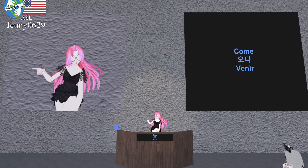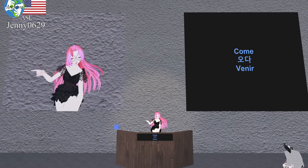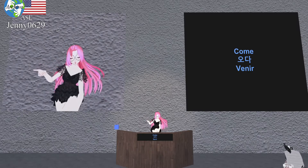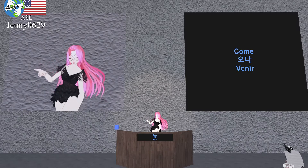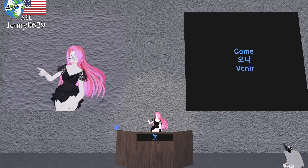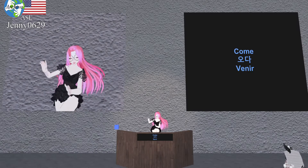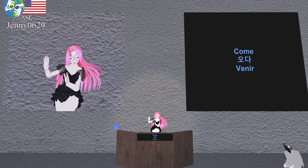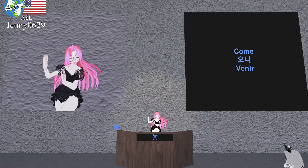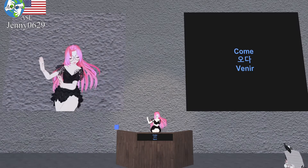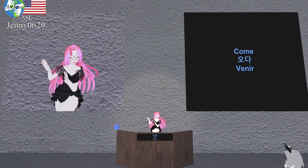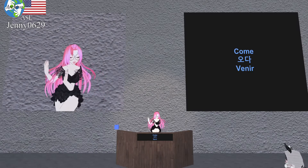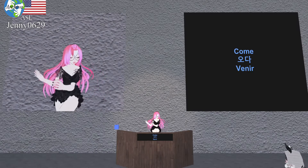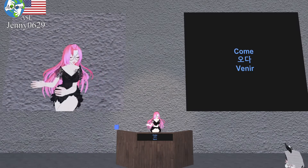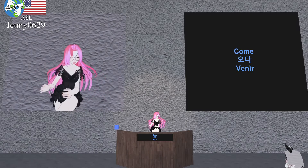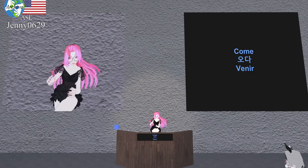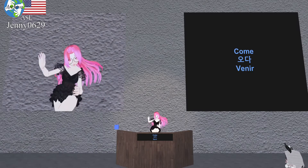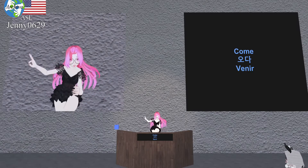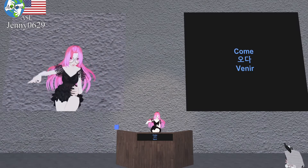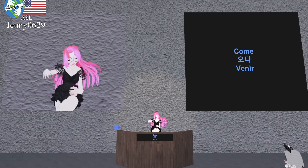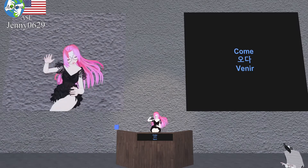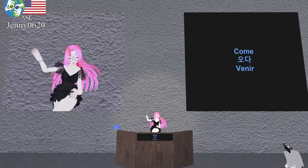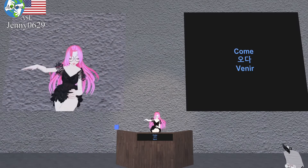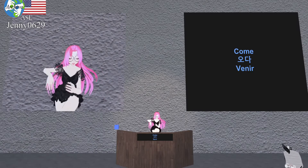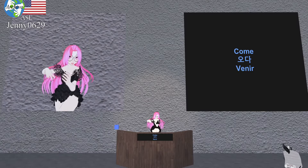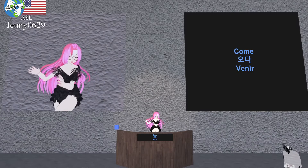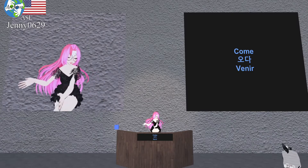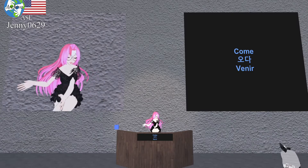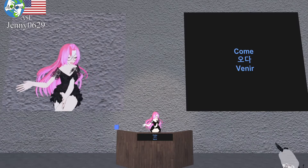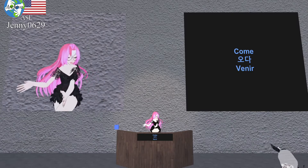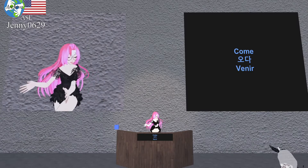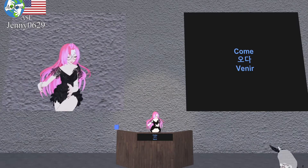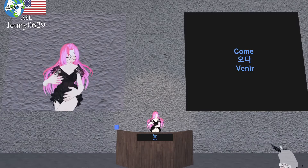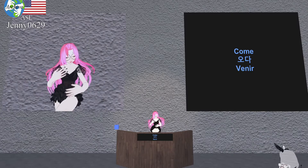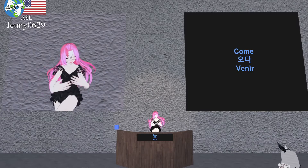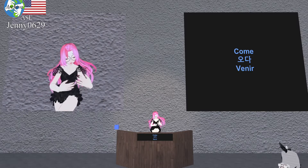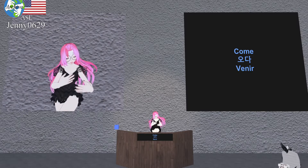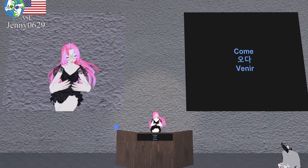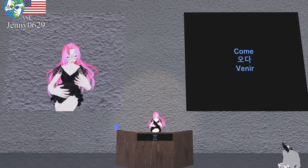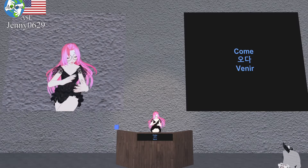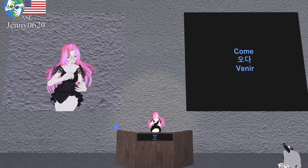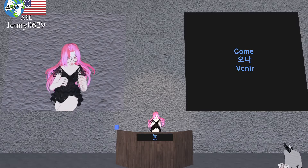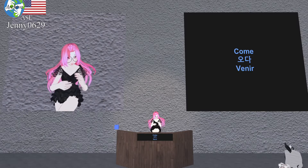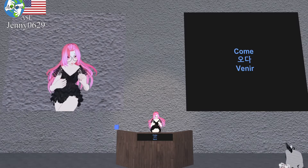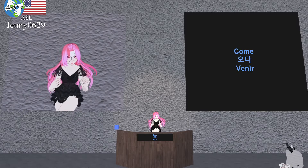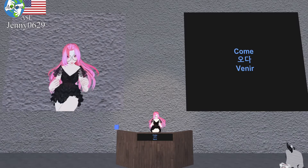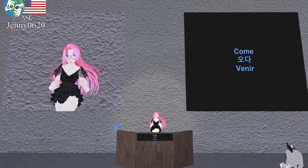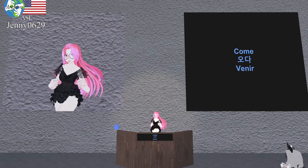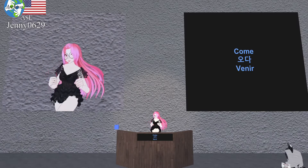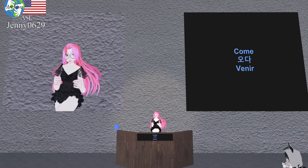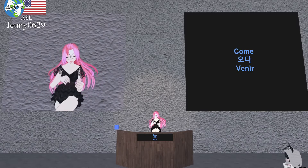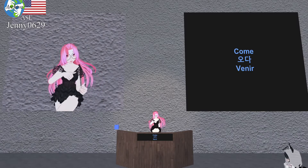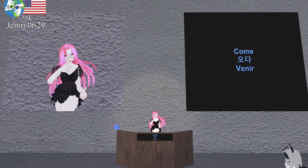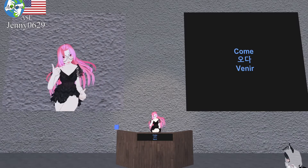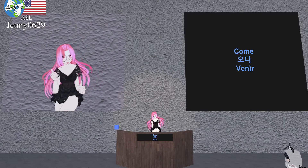point in this way. And this will be Crow. This is going to be Crow for the duration of this continuing story. And then if